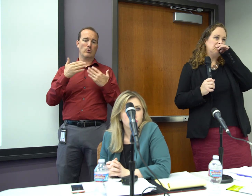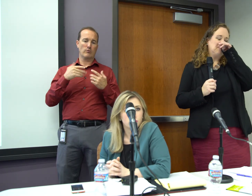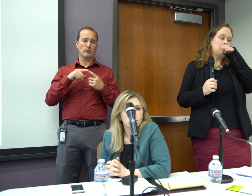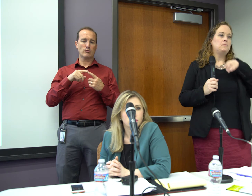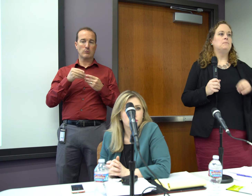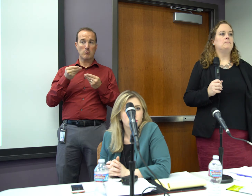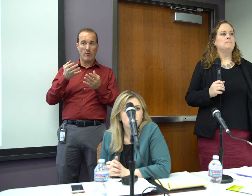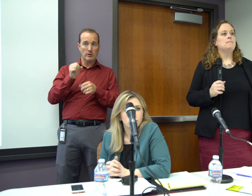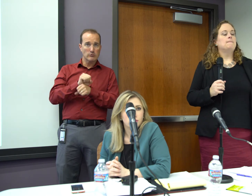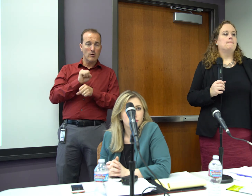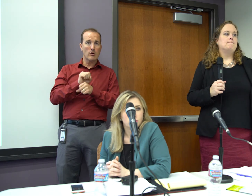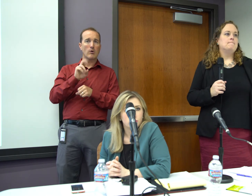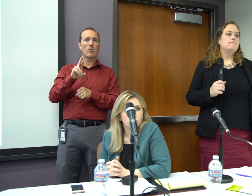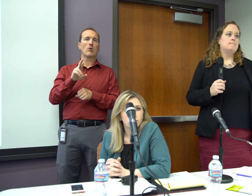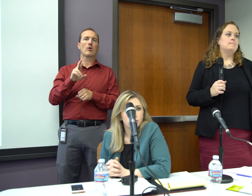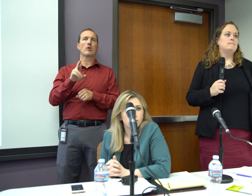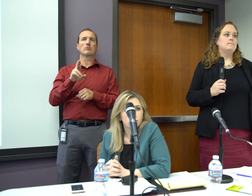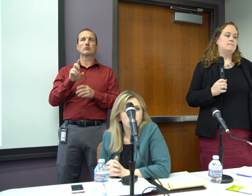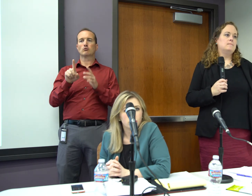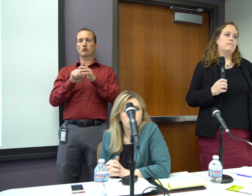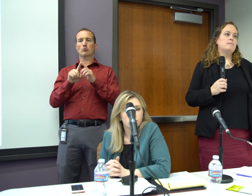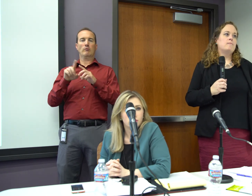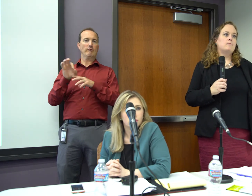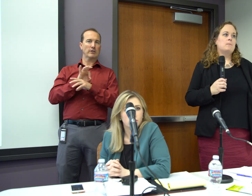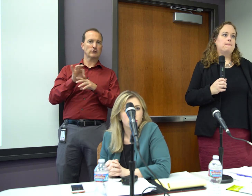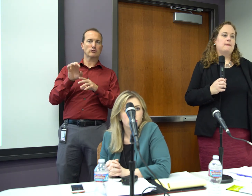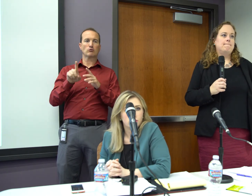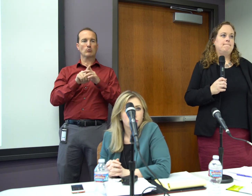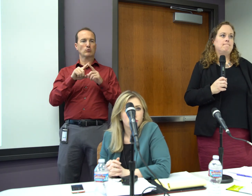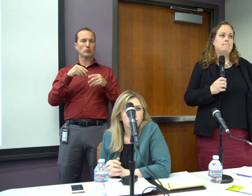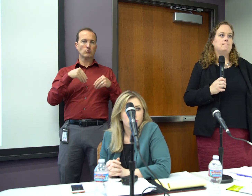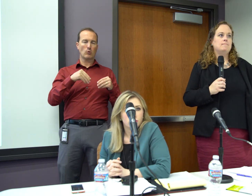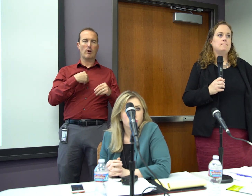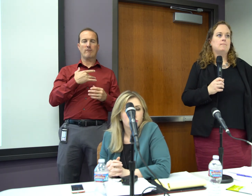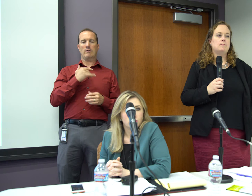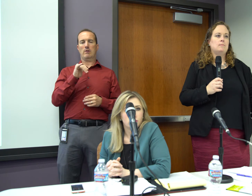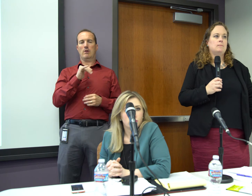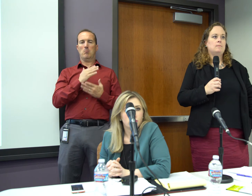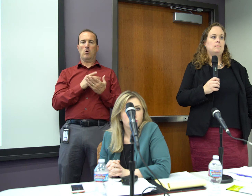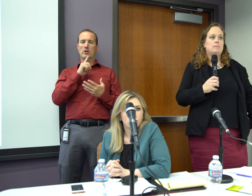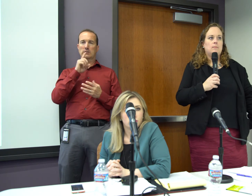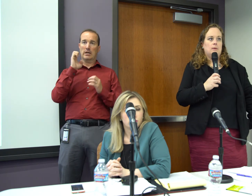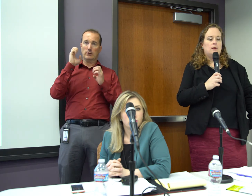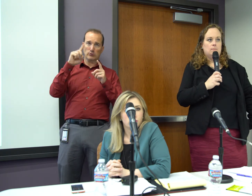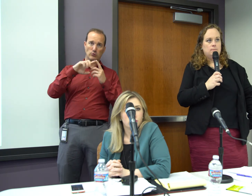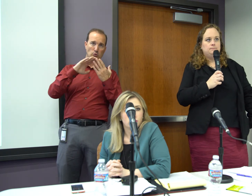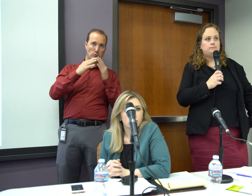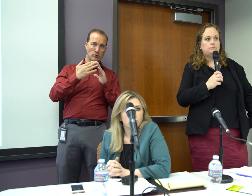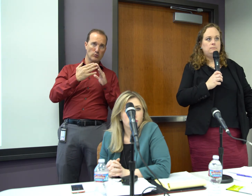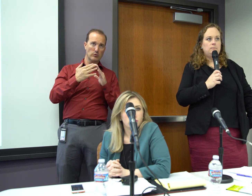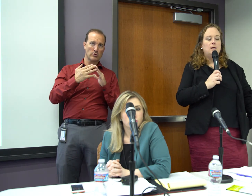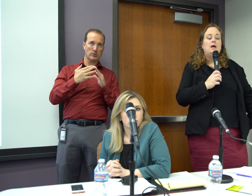to employ them, to have them be at their functions or their stores or whatever. So part of it, I feel like, should be educating the community in